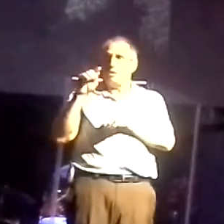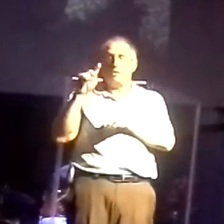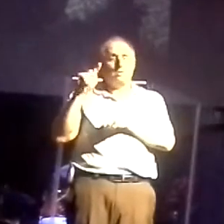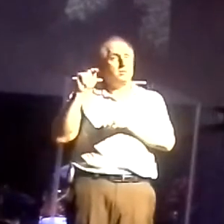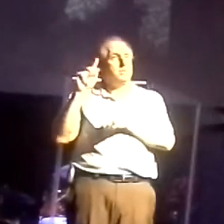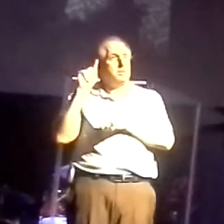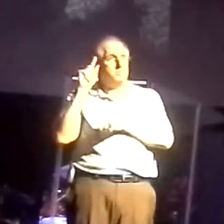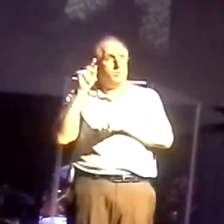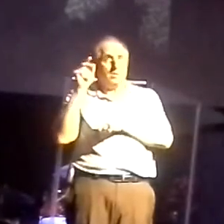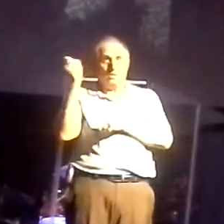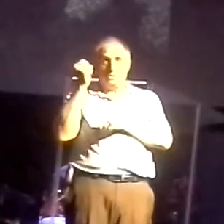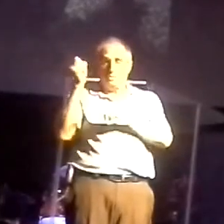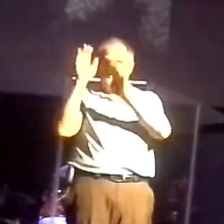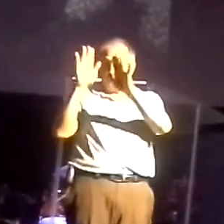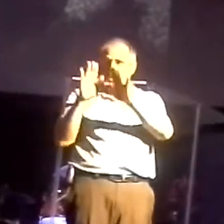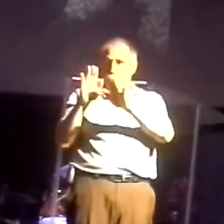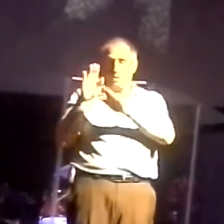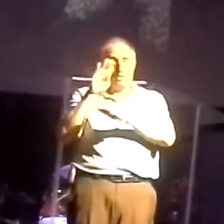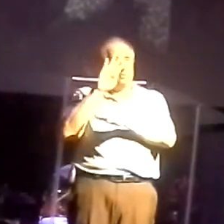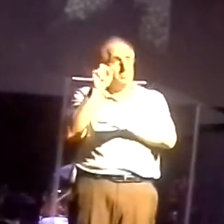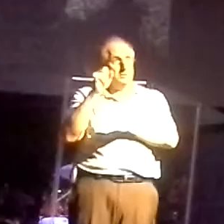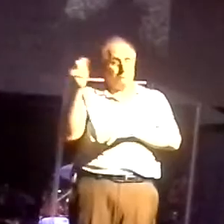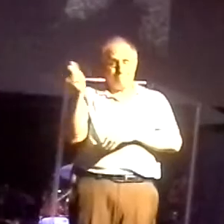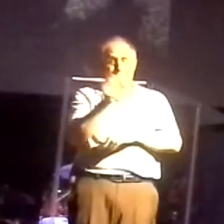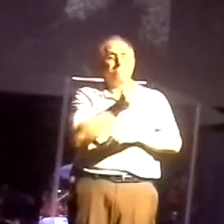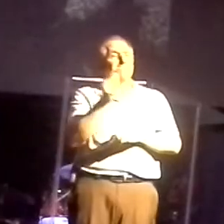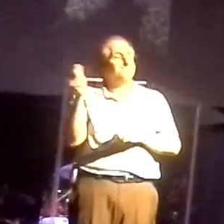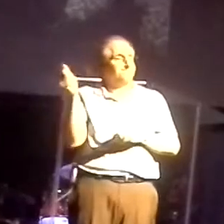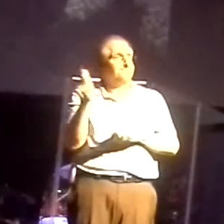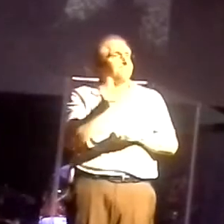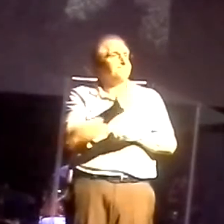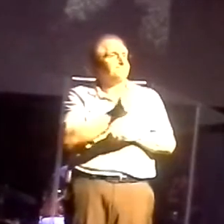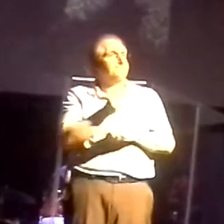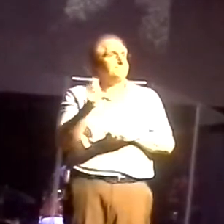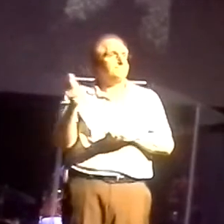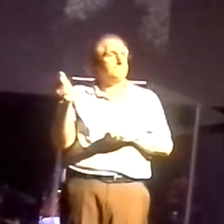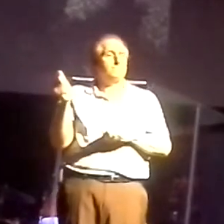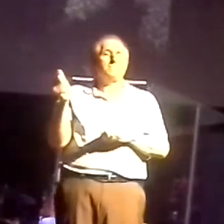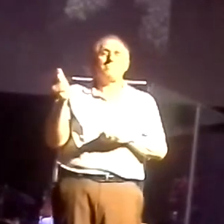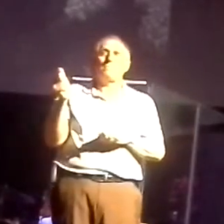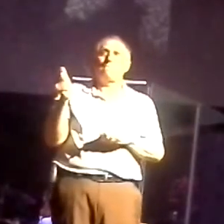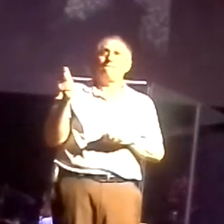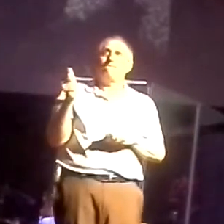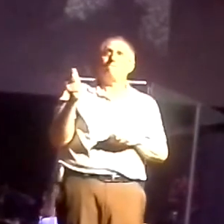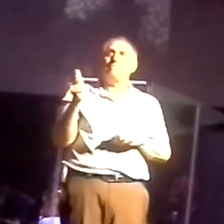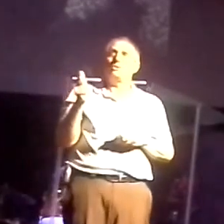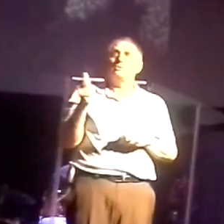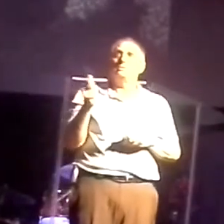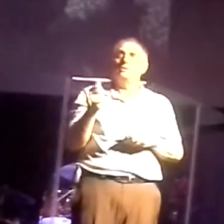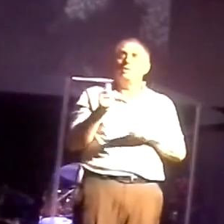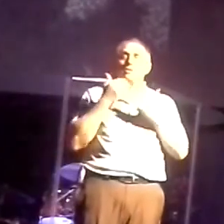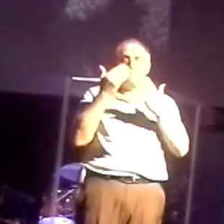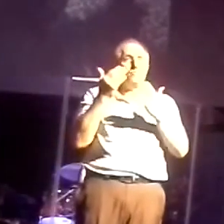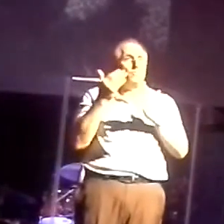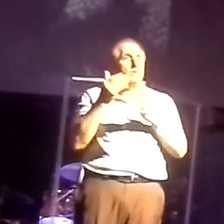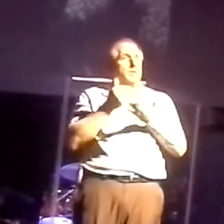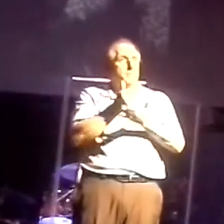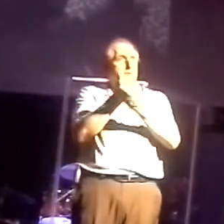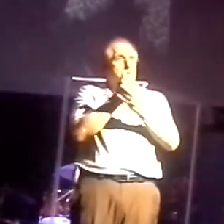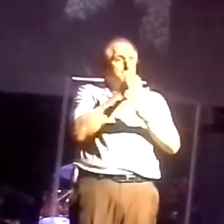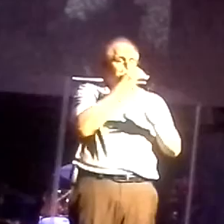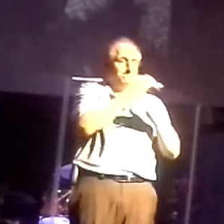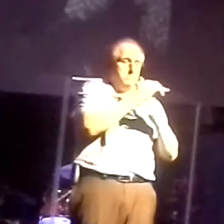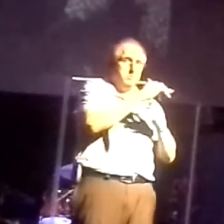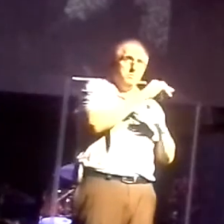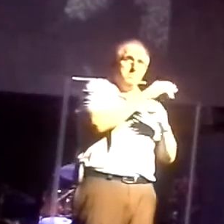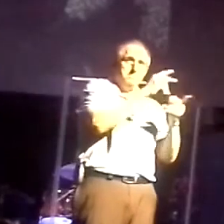Thunderbird. On Saturdays and Sundays, our non-stop shuttle service takes you between your car and the church campus. Thank you for helping us free